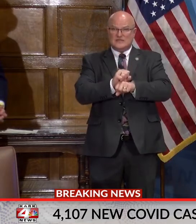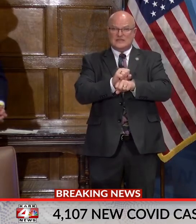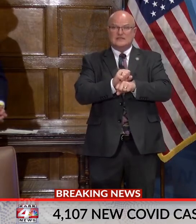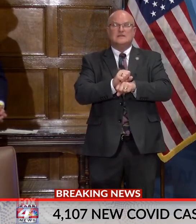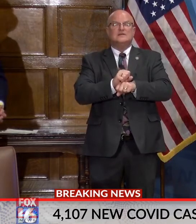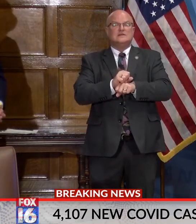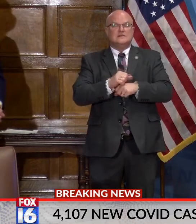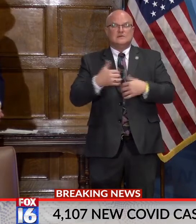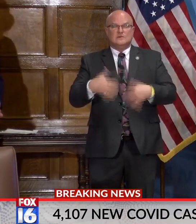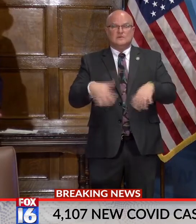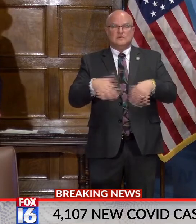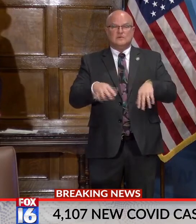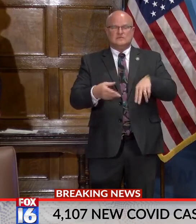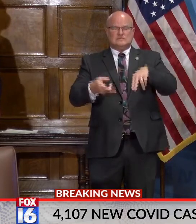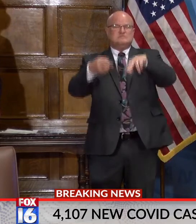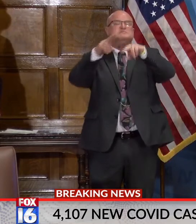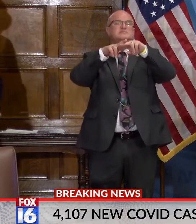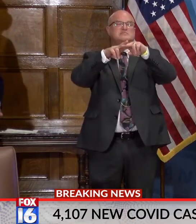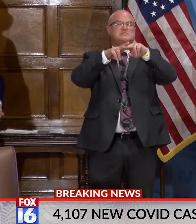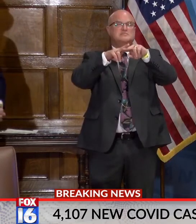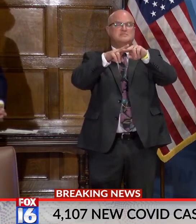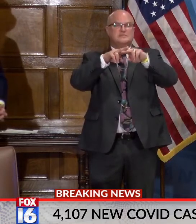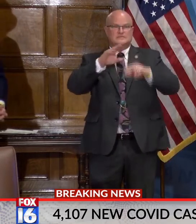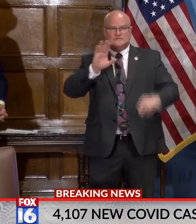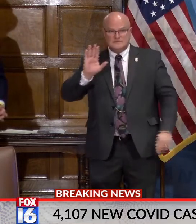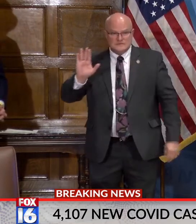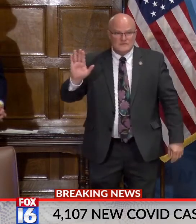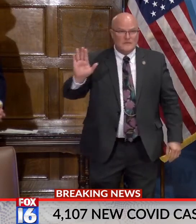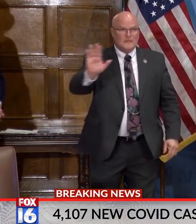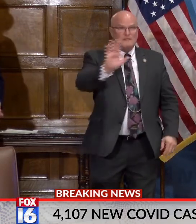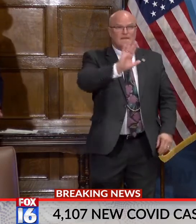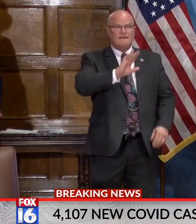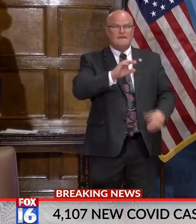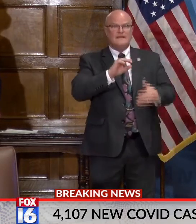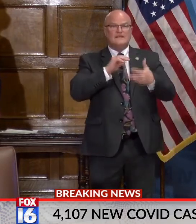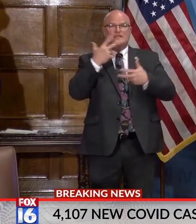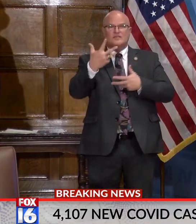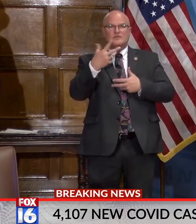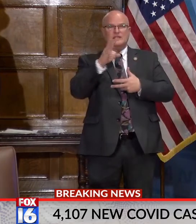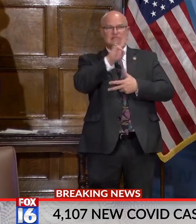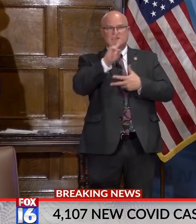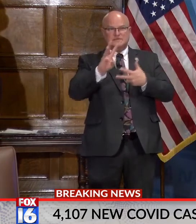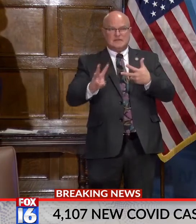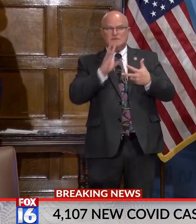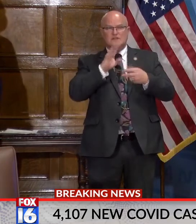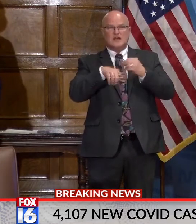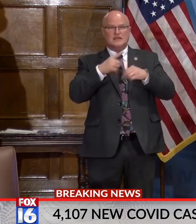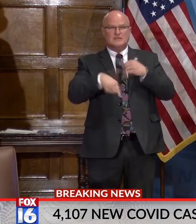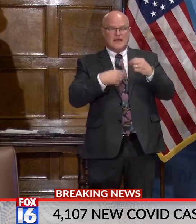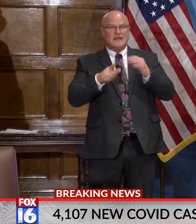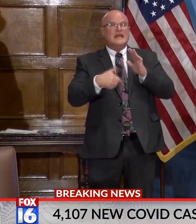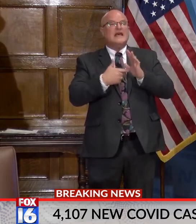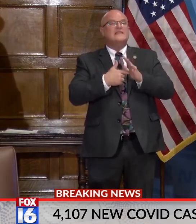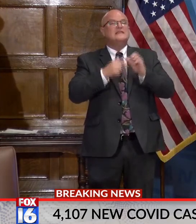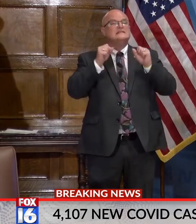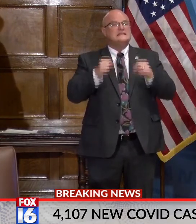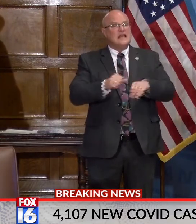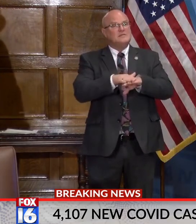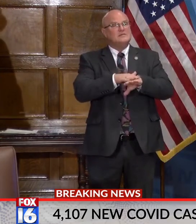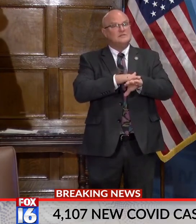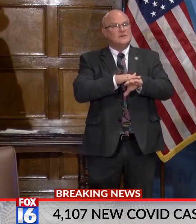significant numbers. It is up to each citizen to adhere to the three W's that we've talked about. This can be slowed down.